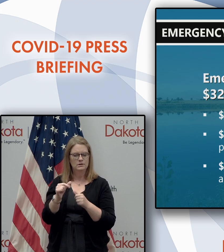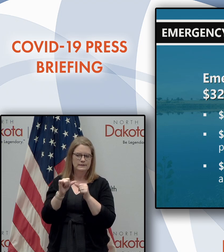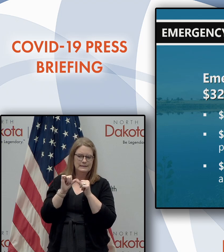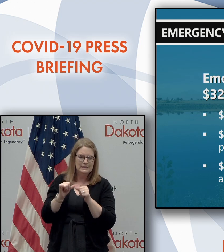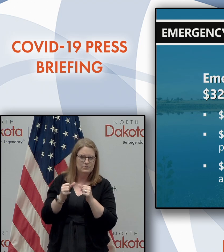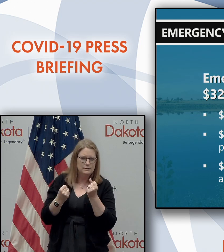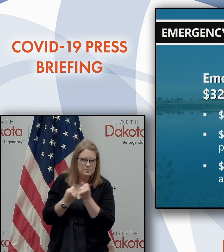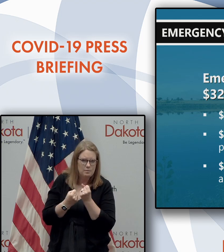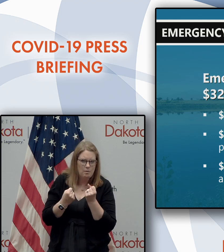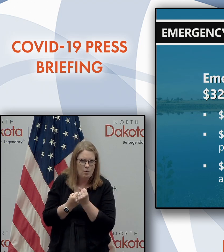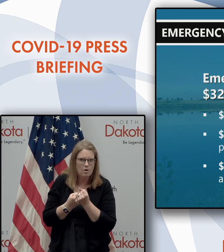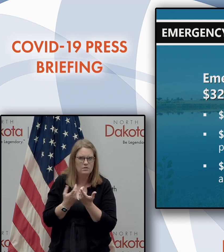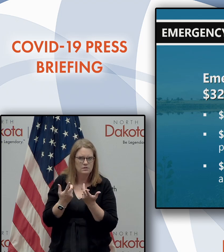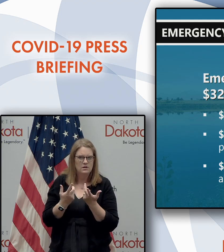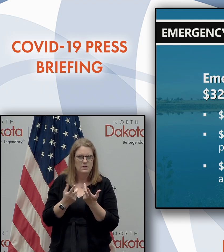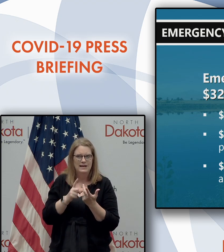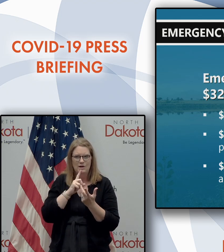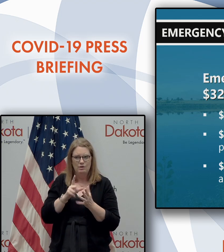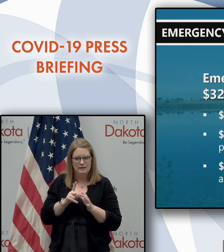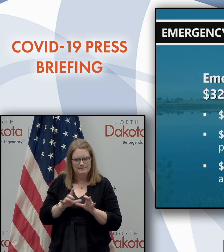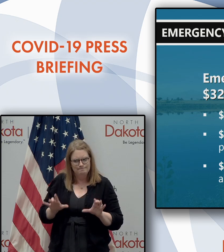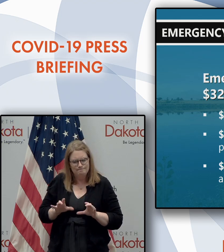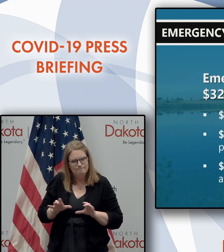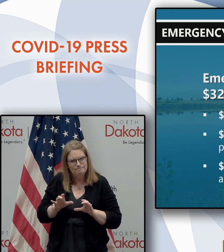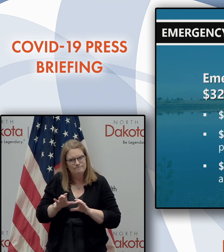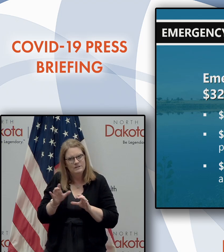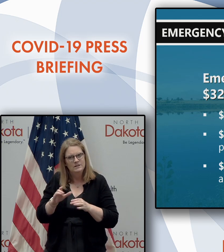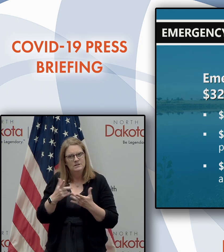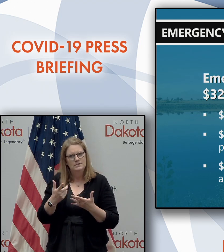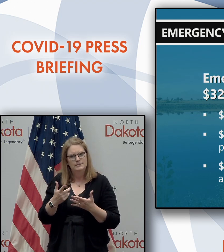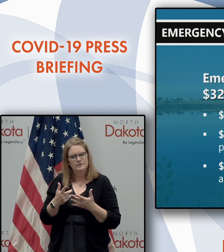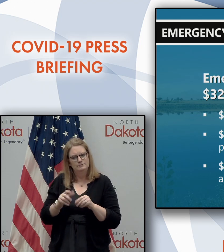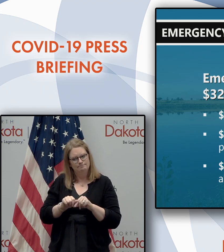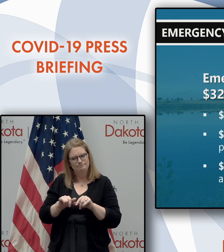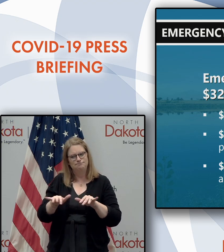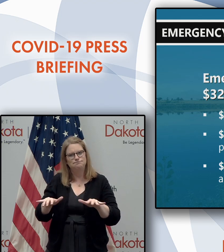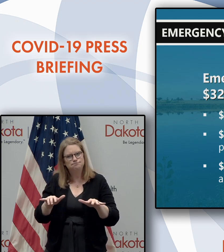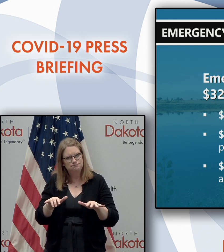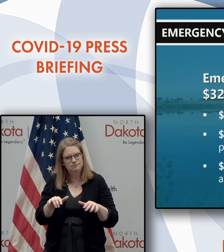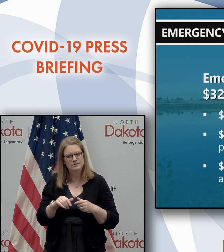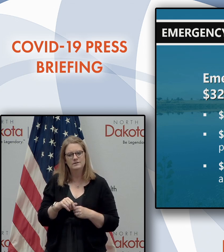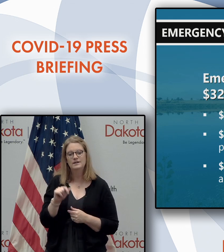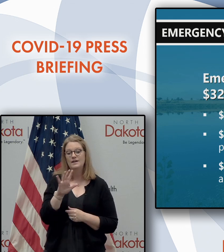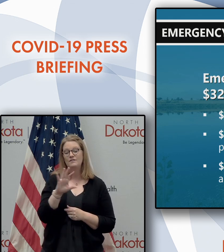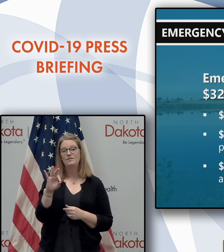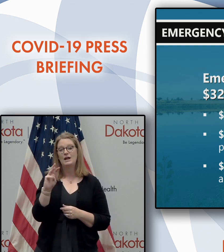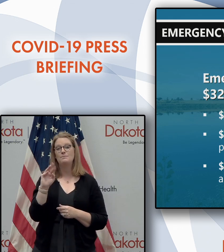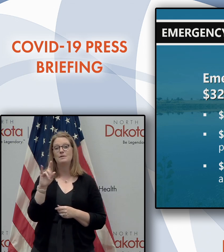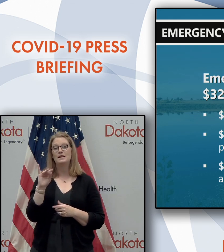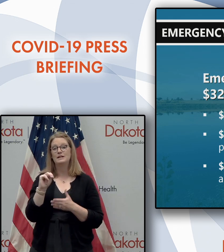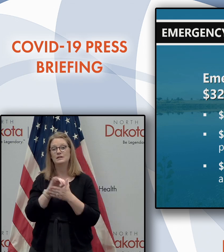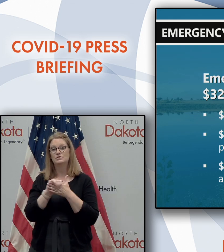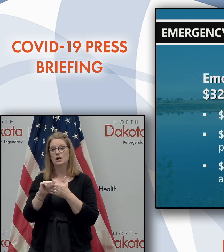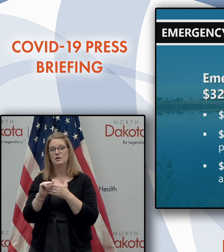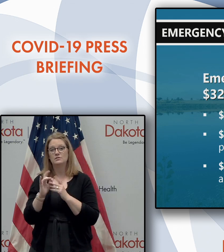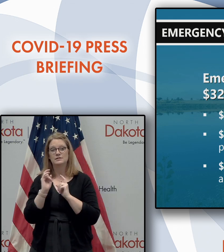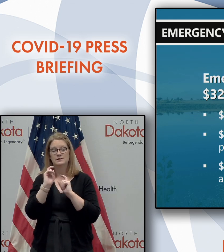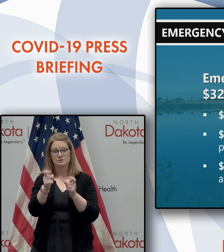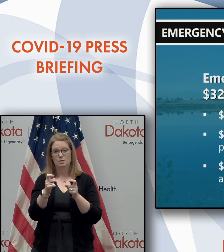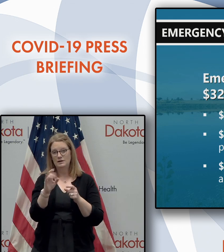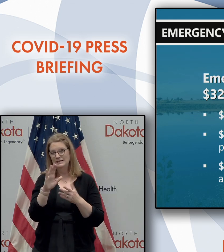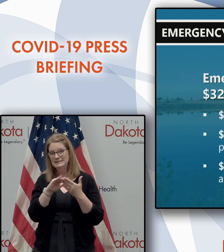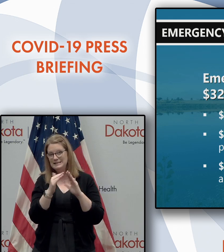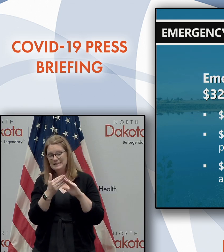campaign against the COVID pandemic. Yesterday, $59 million went in to support cities and